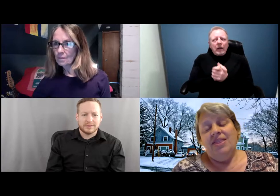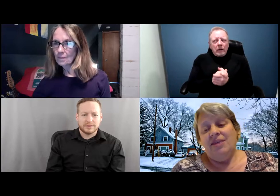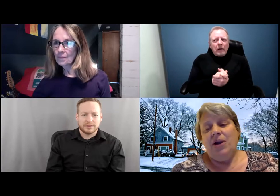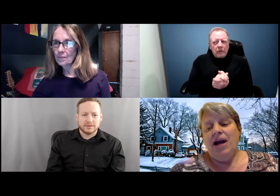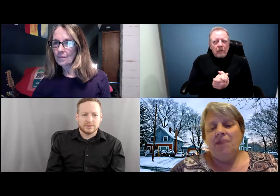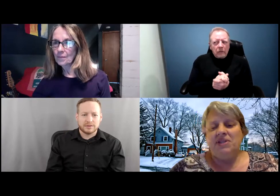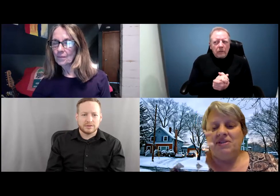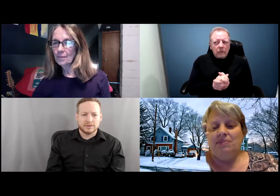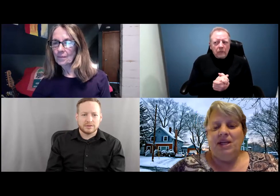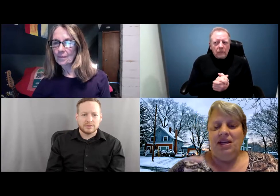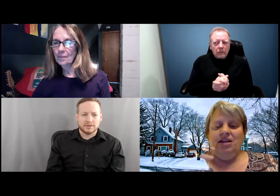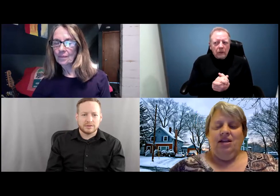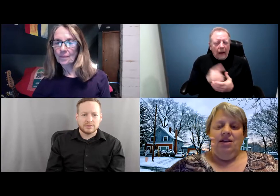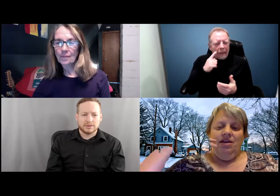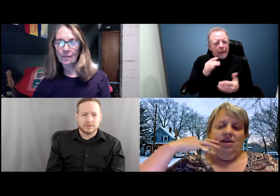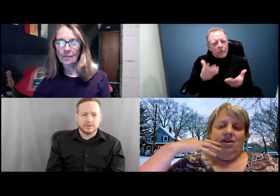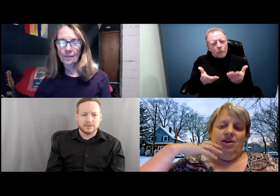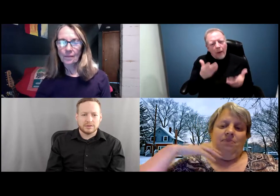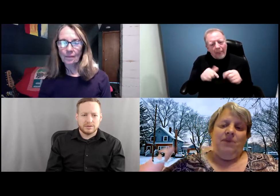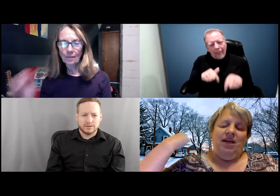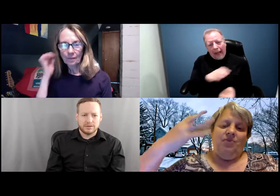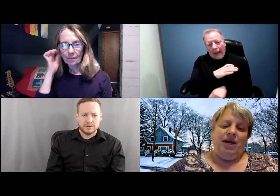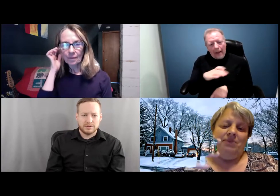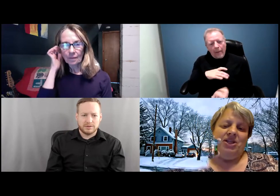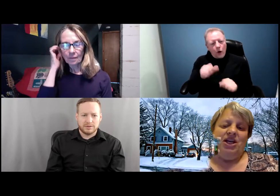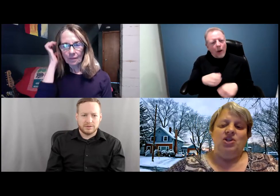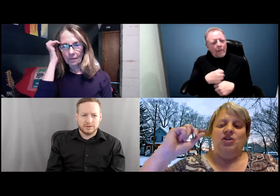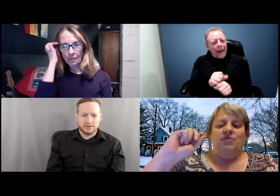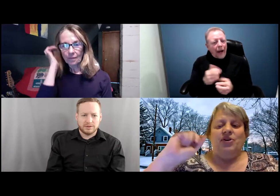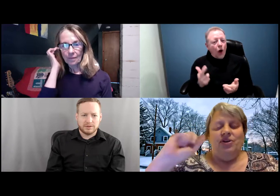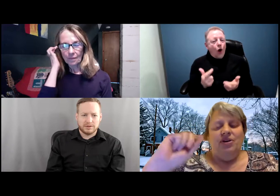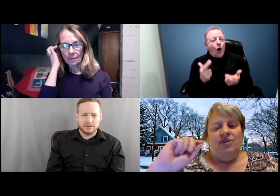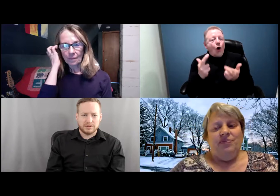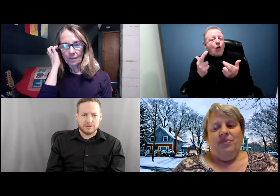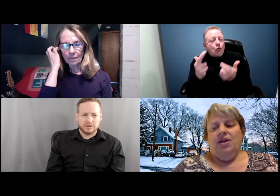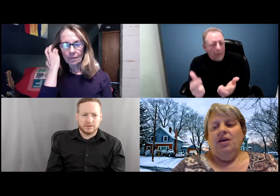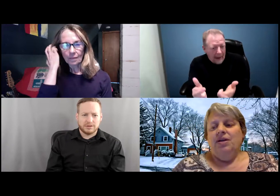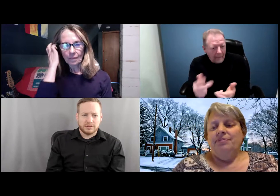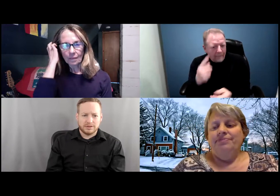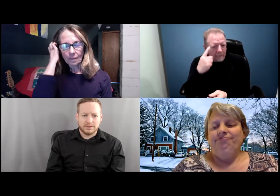I think perhaps this committee could make a recommendation for